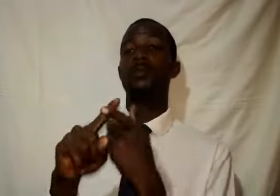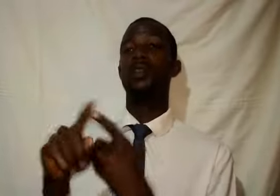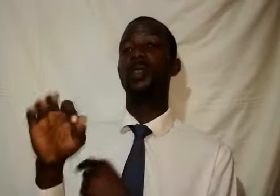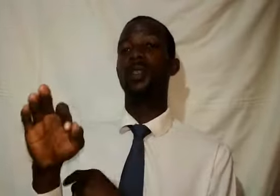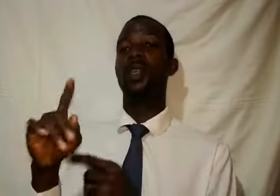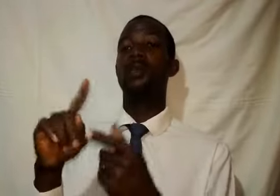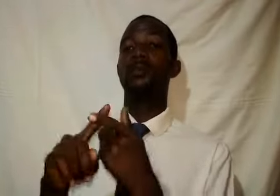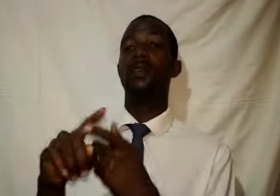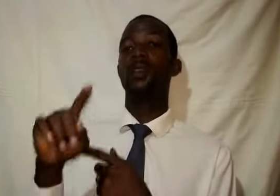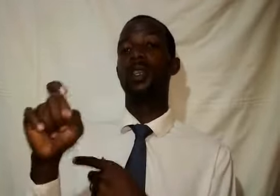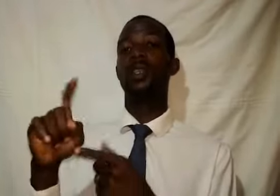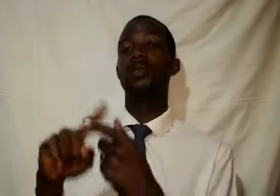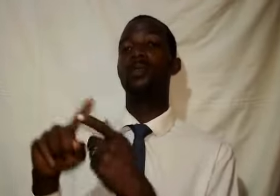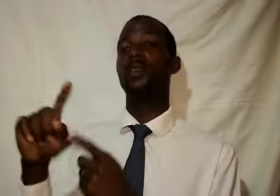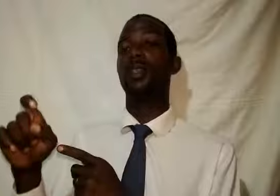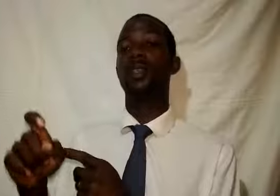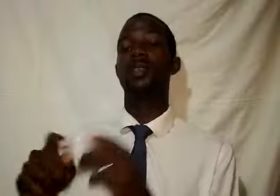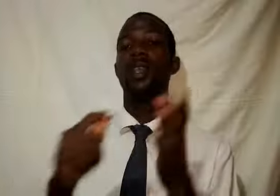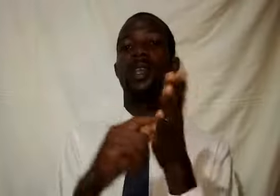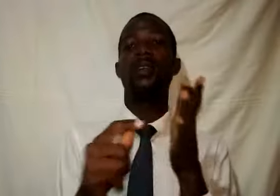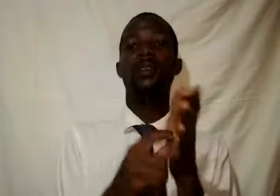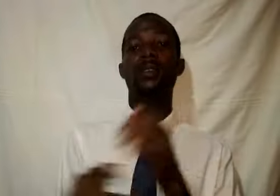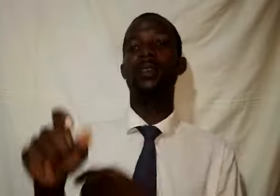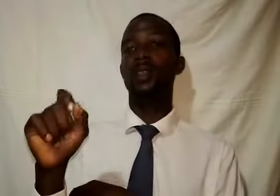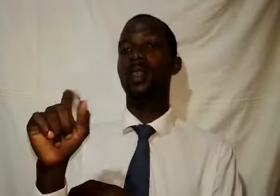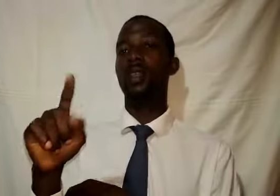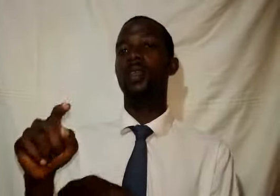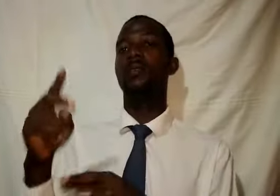plus x equals 11 times 5.